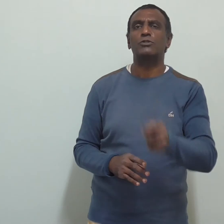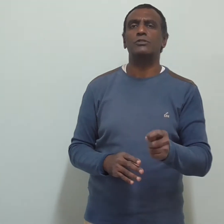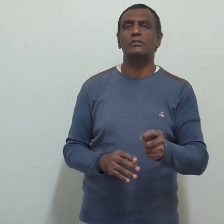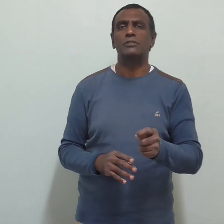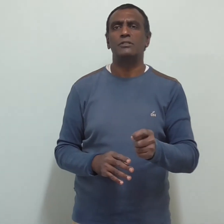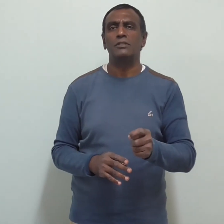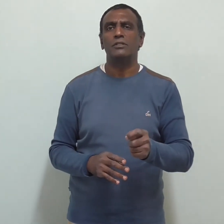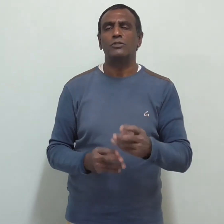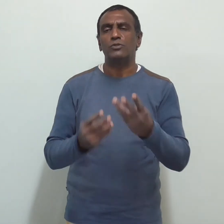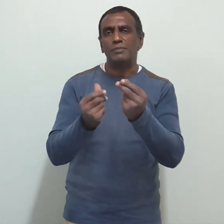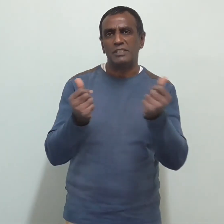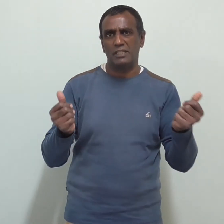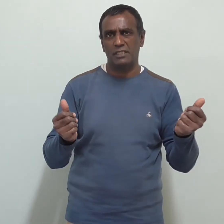true to material.